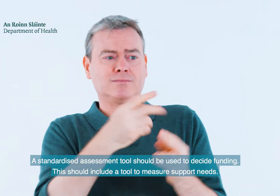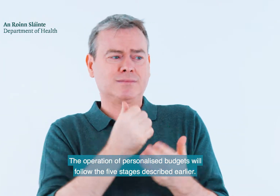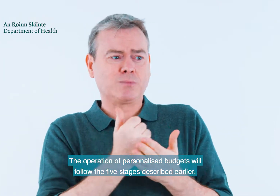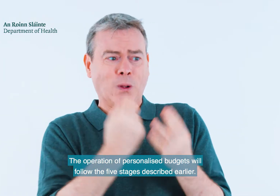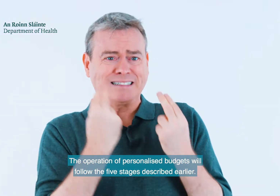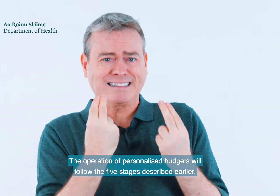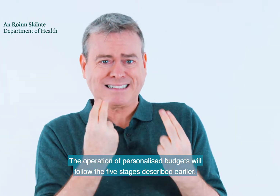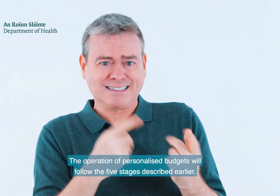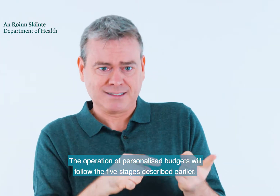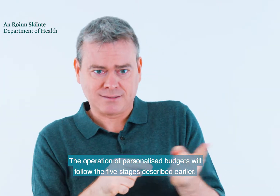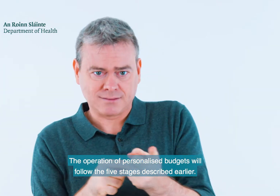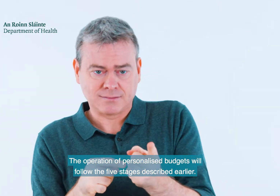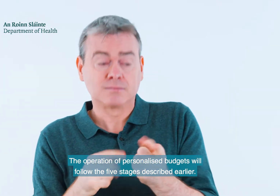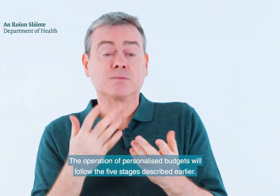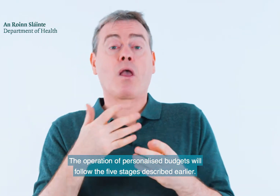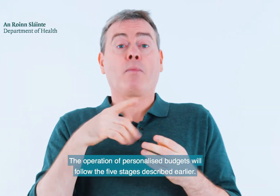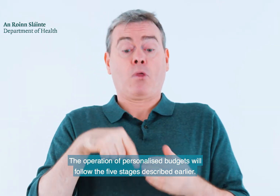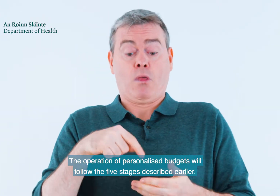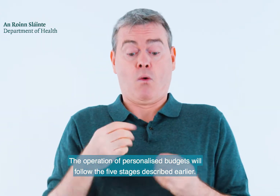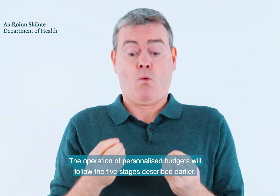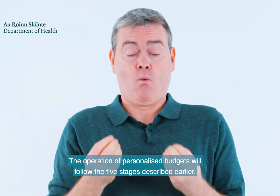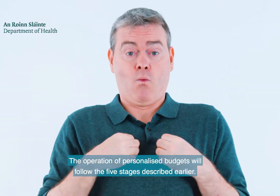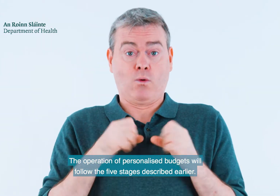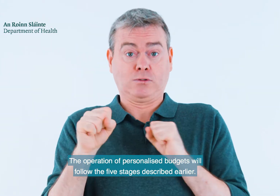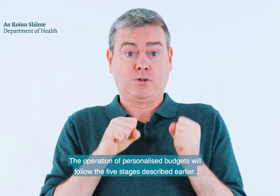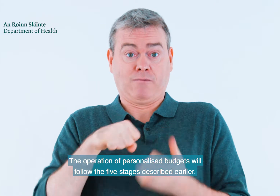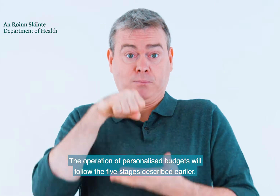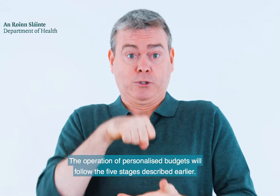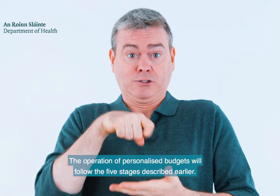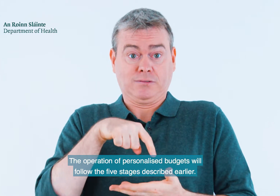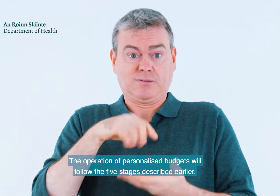The operation of personalised budgets will follow the 5 stages described earlier.